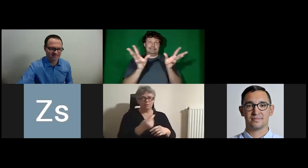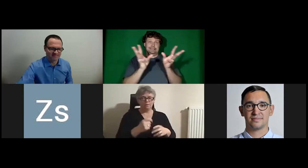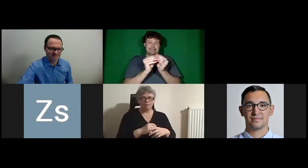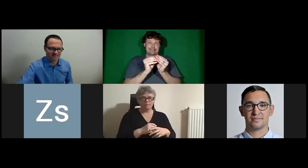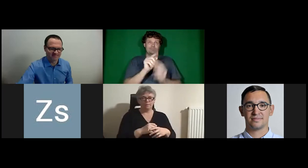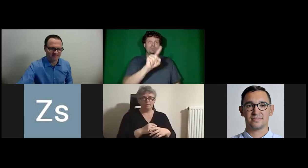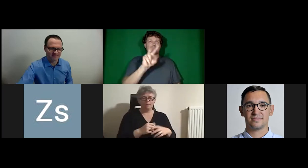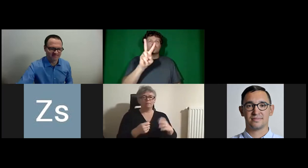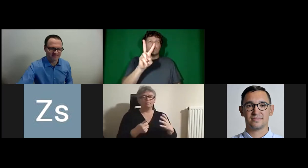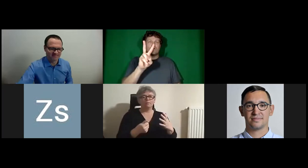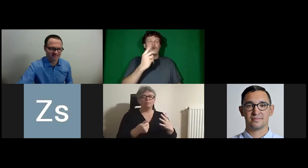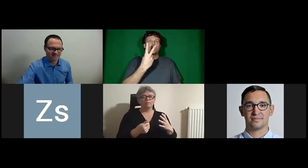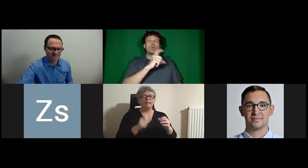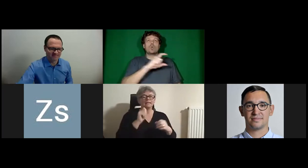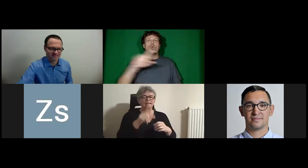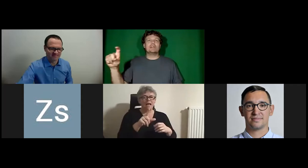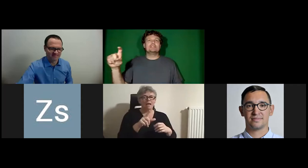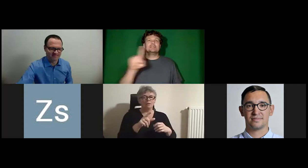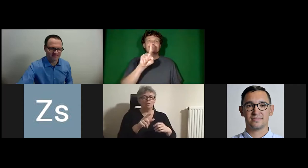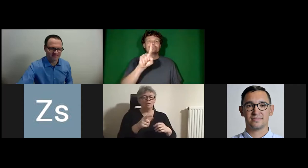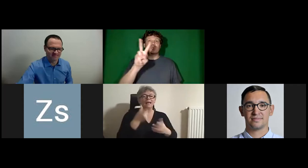six famous people.